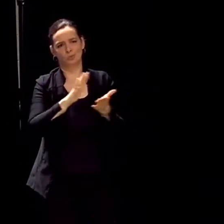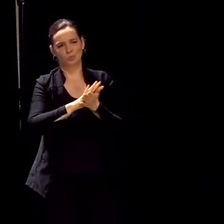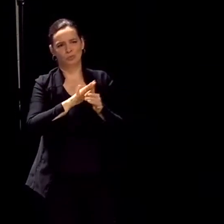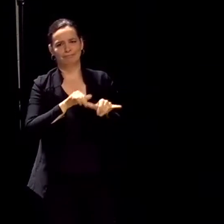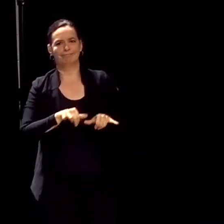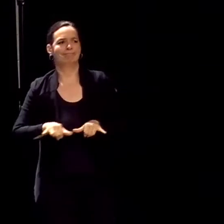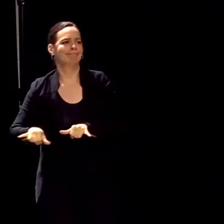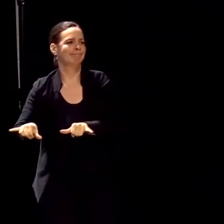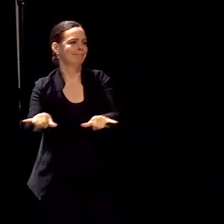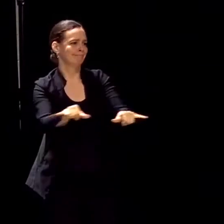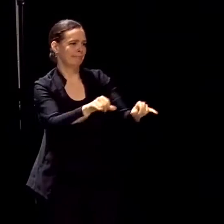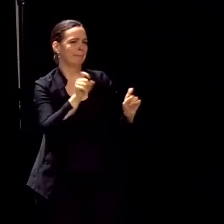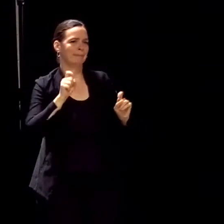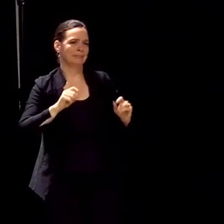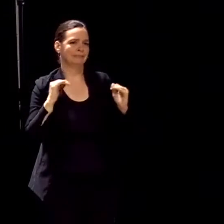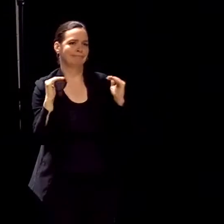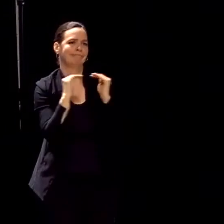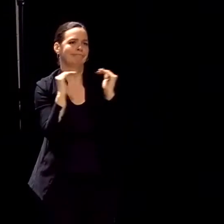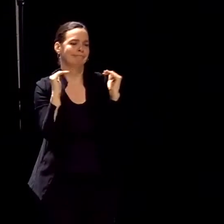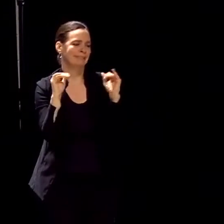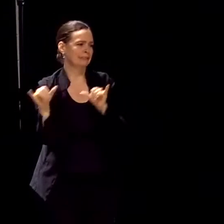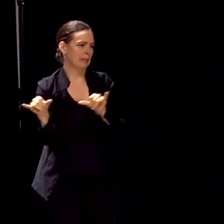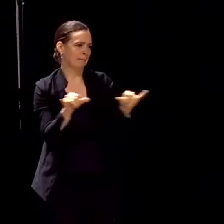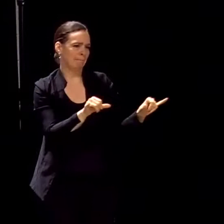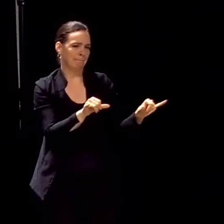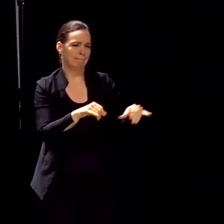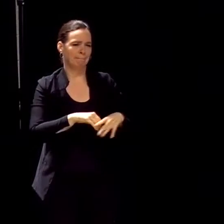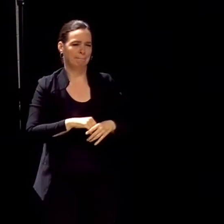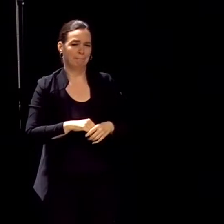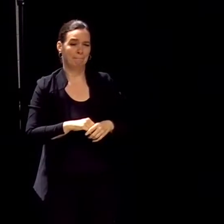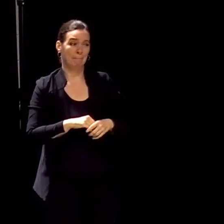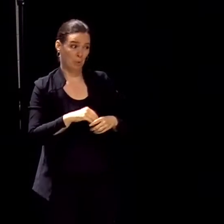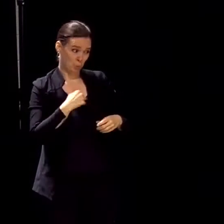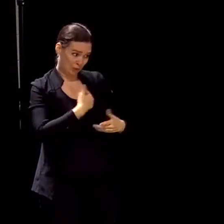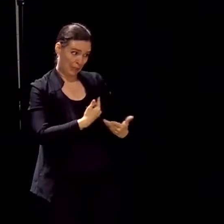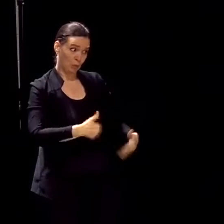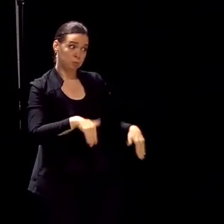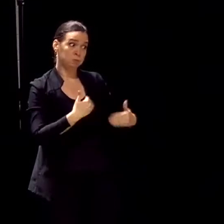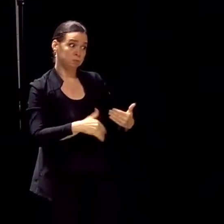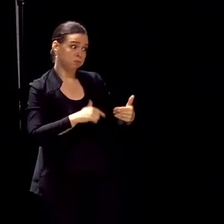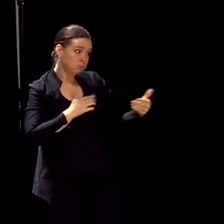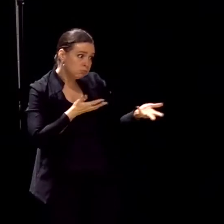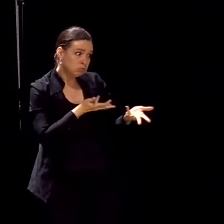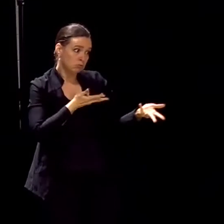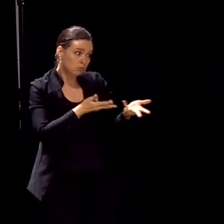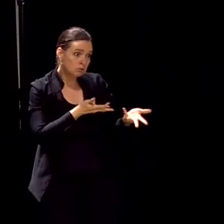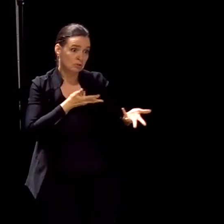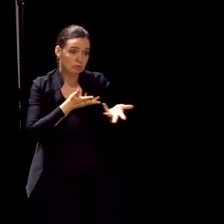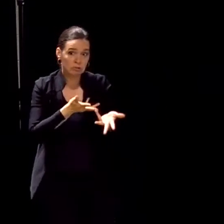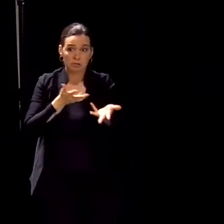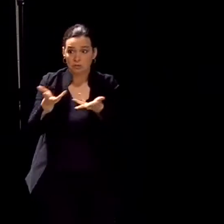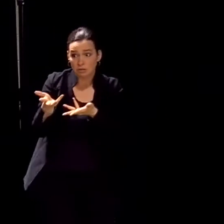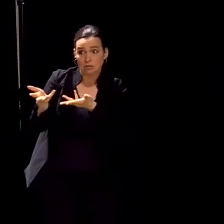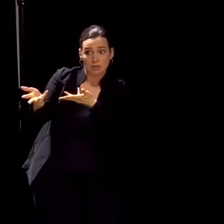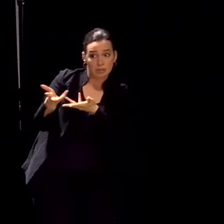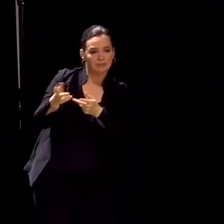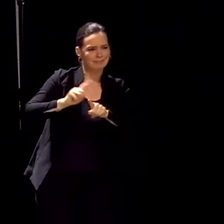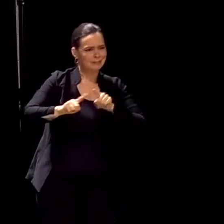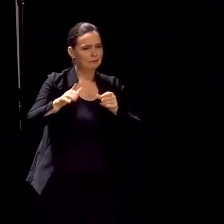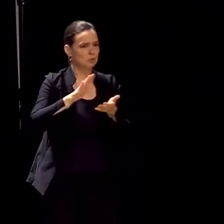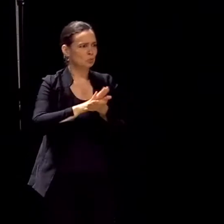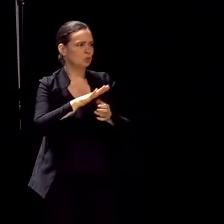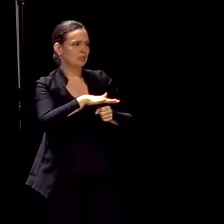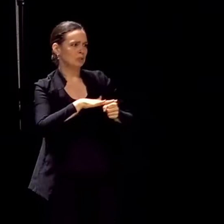here. There was a lot of back and forth and give and take with what is in the zone. So I really appreciate that,